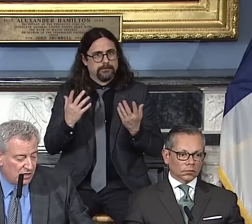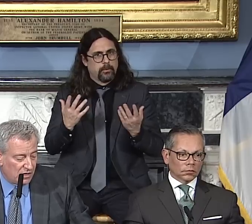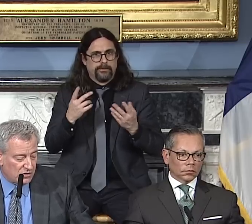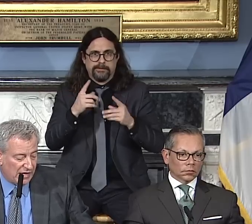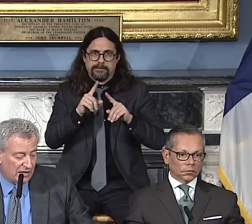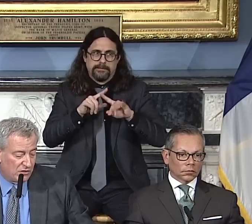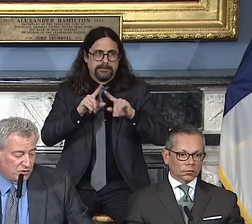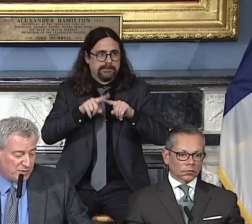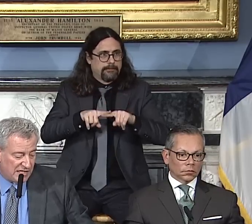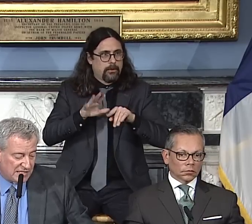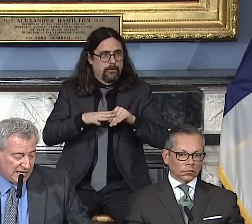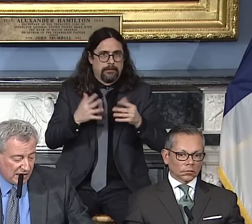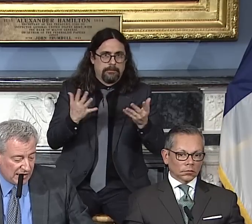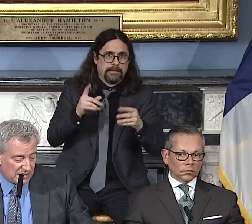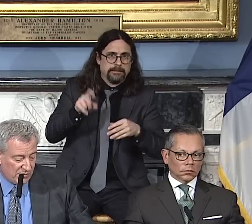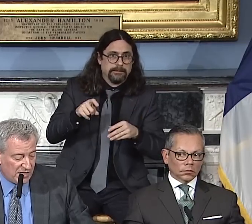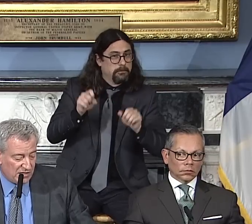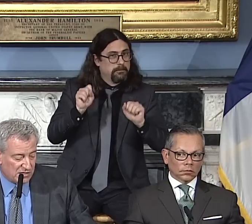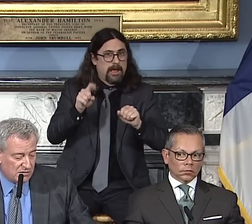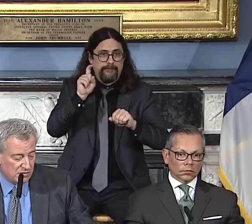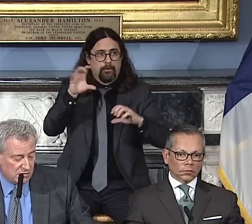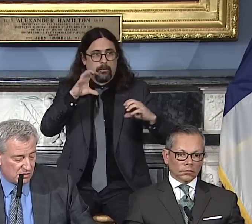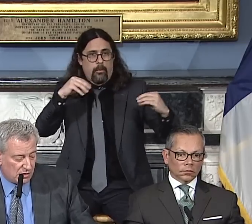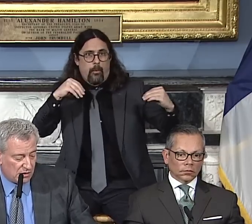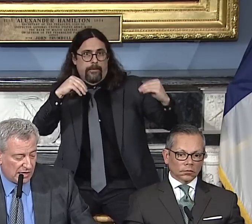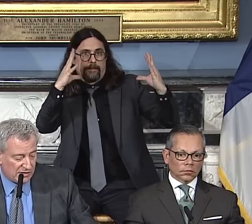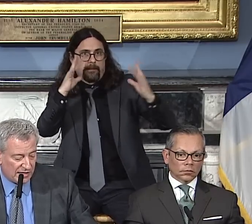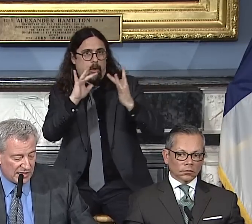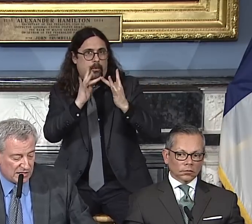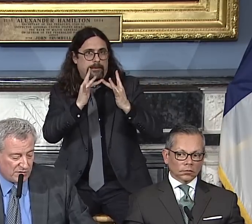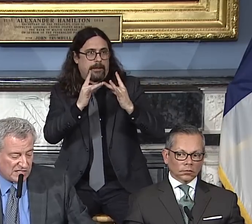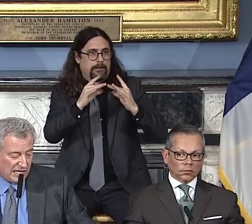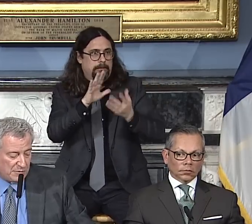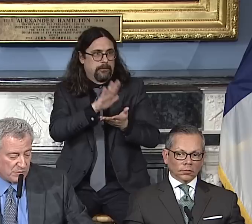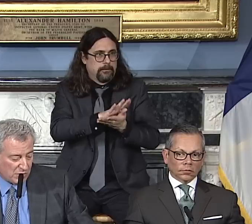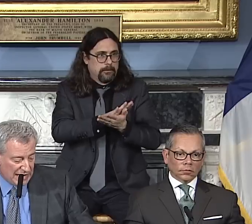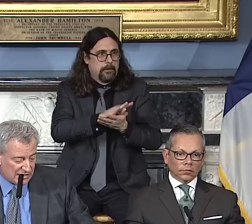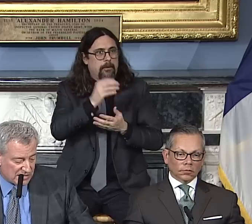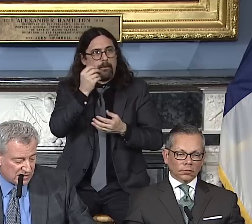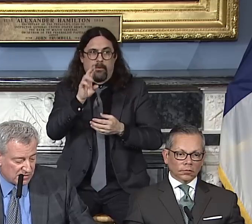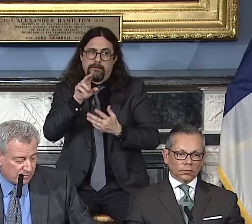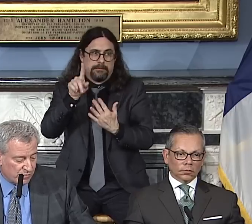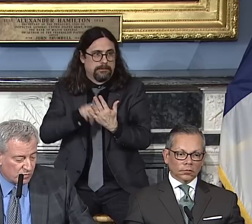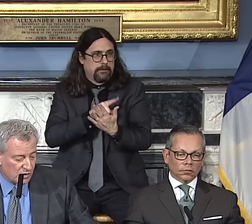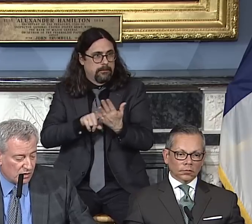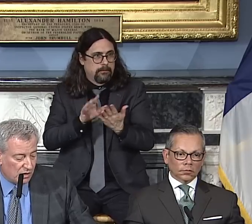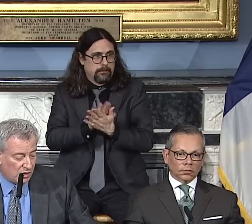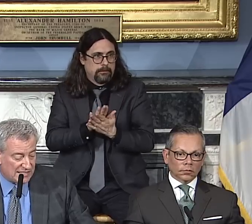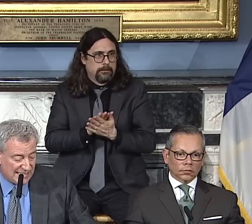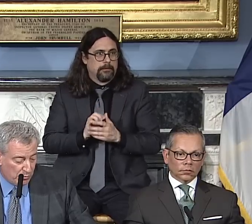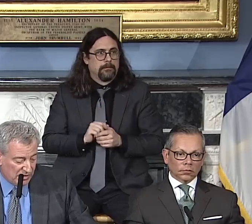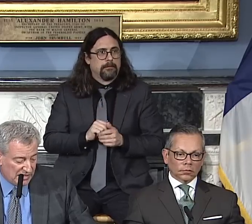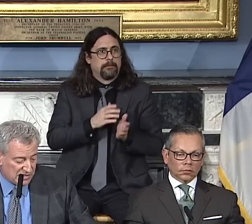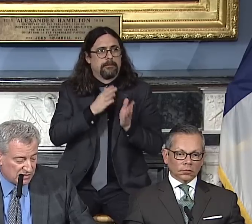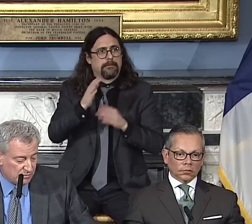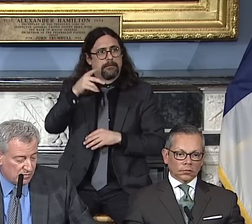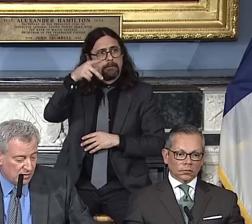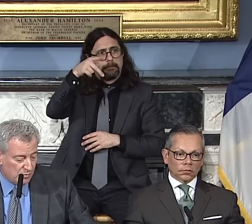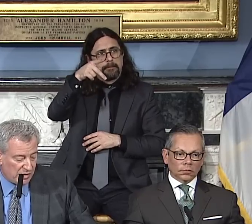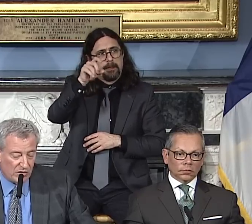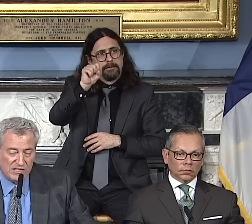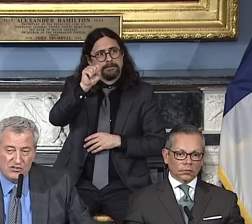activity. So that includes PSAL activities, athletic activities, games and practices,